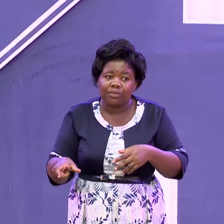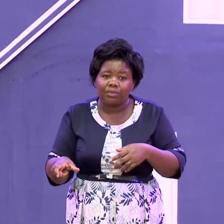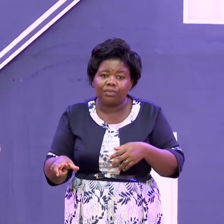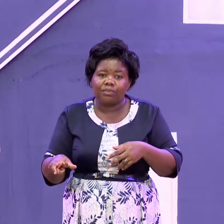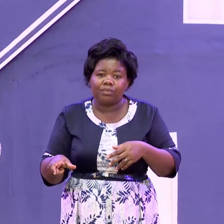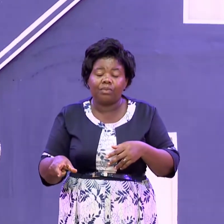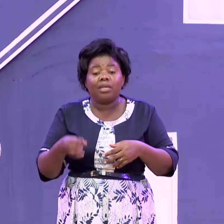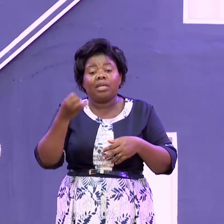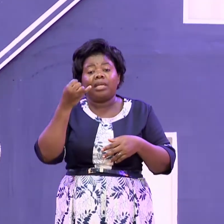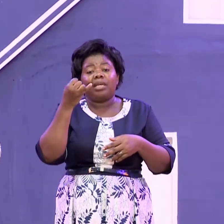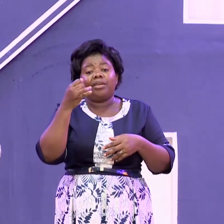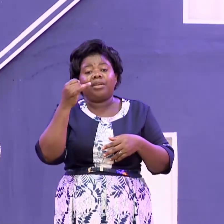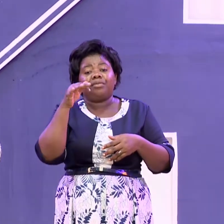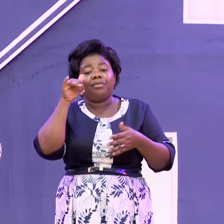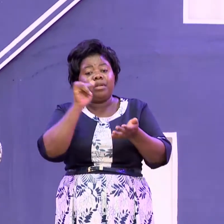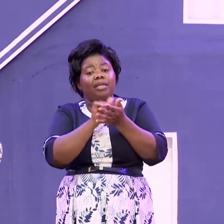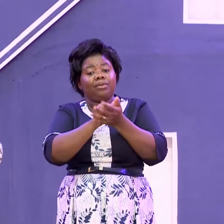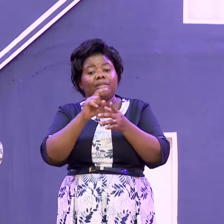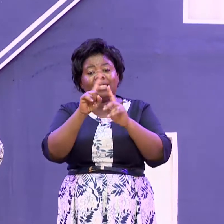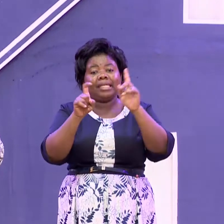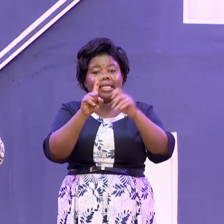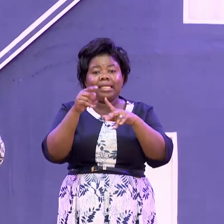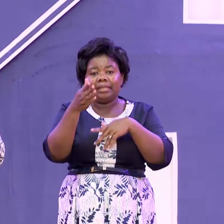If that was the test